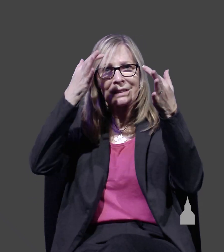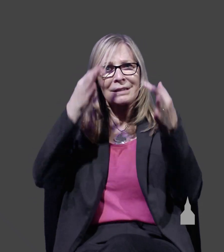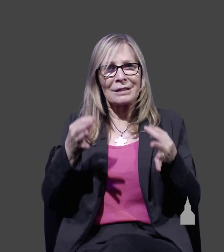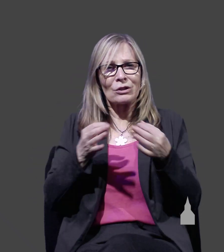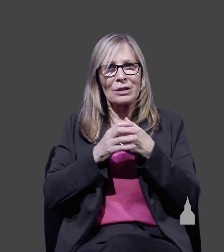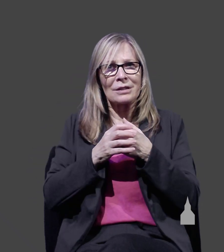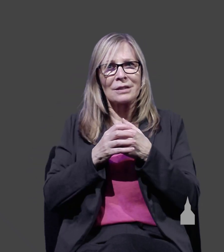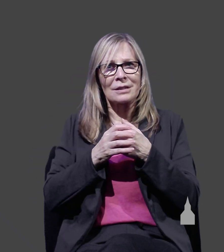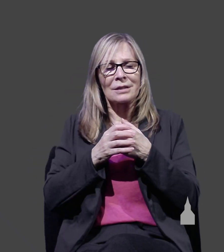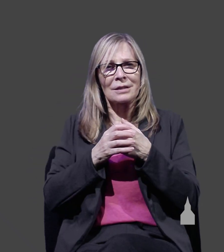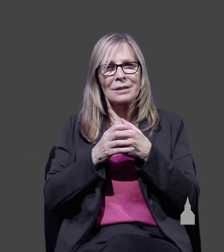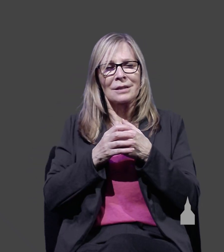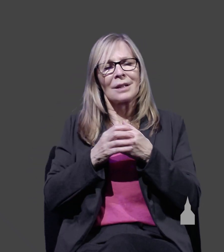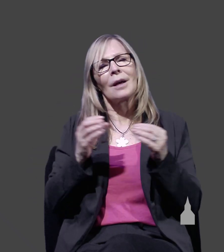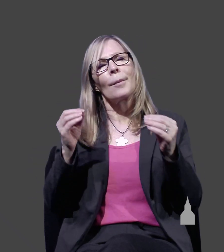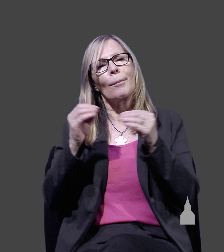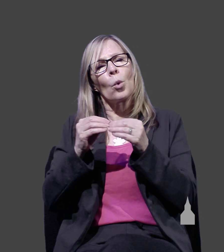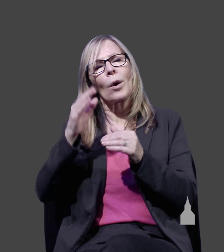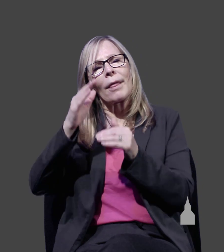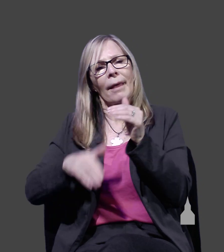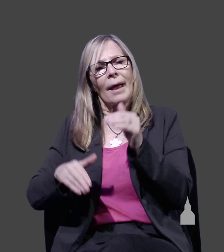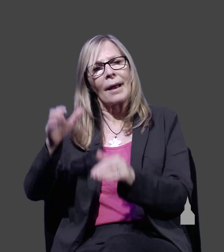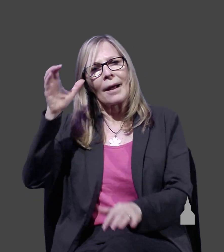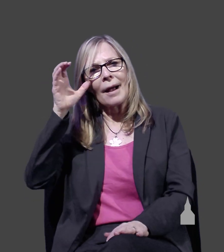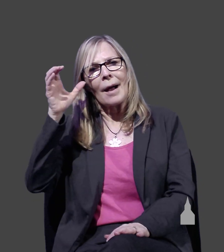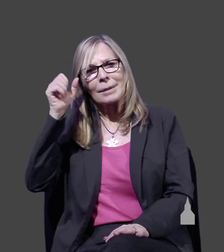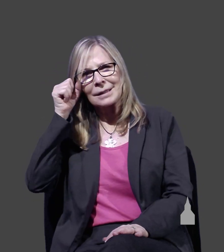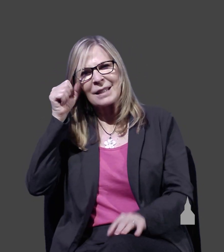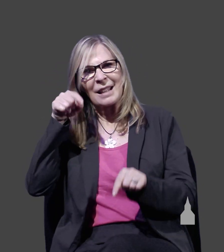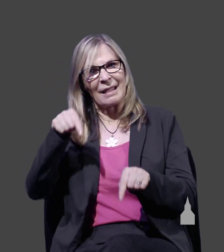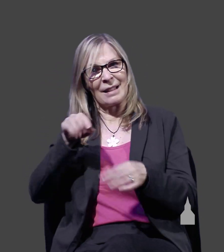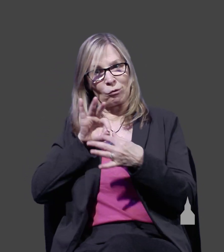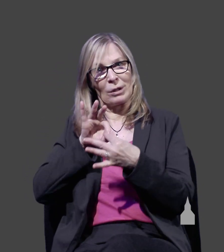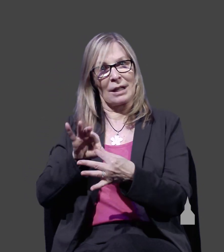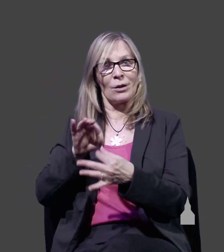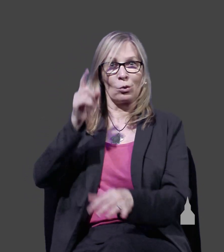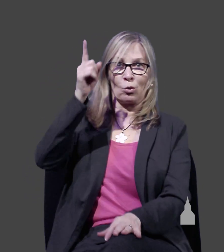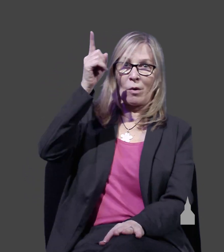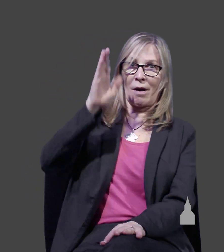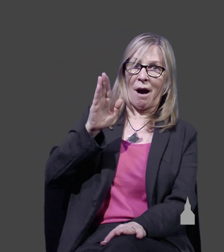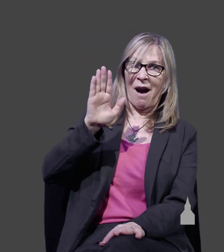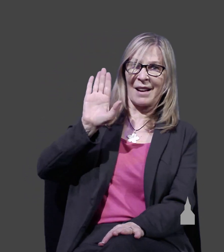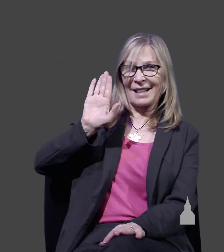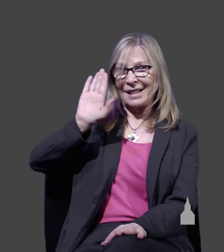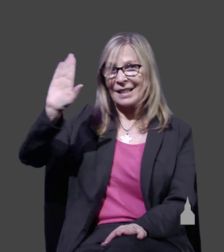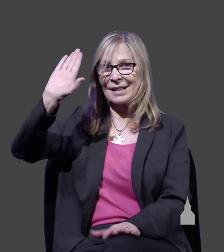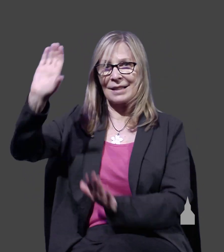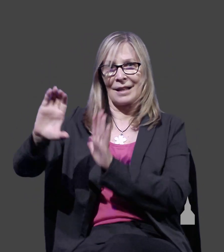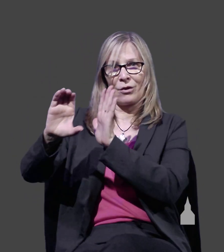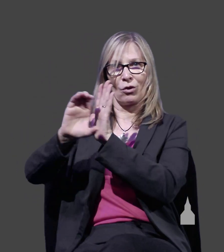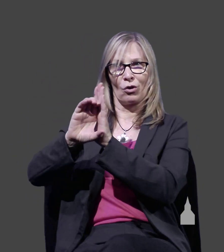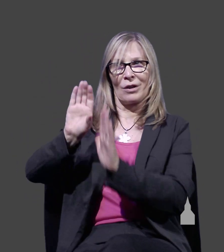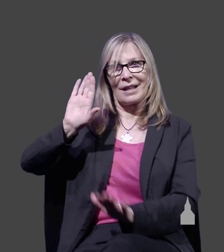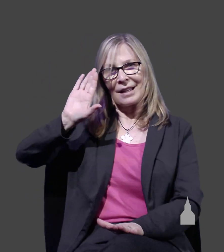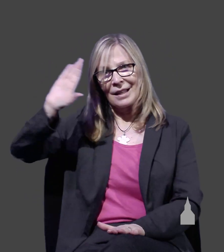any notion of common sense. This is tied directly to God and His character and His word.